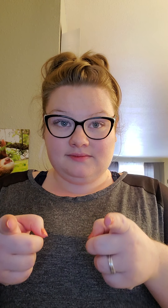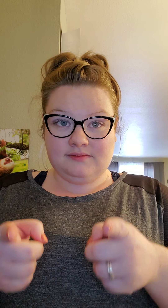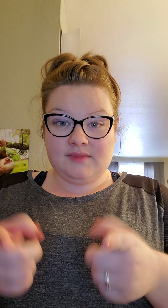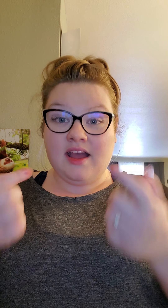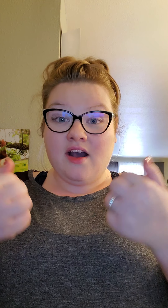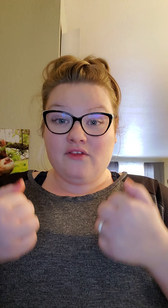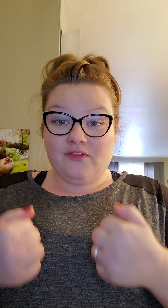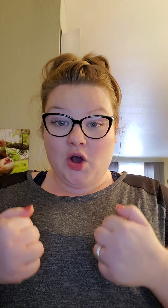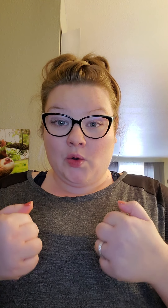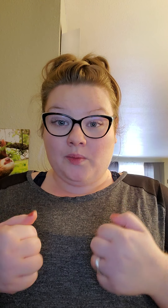Foam.